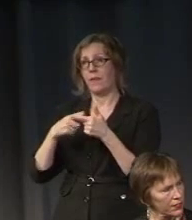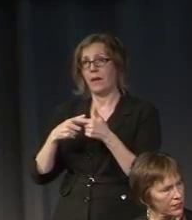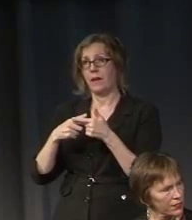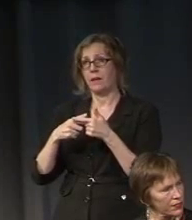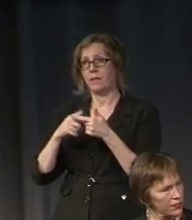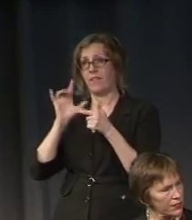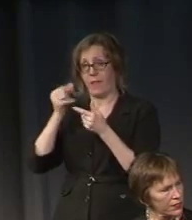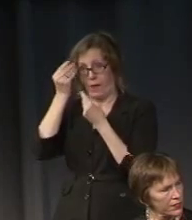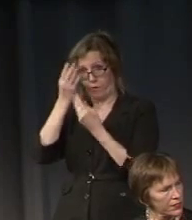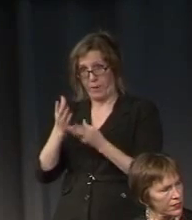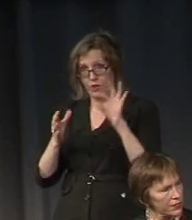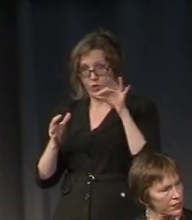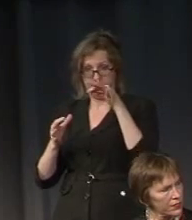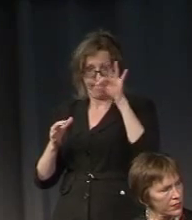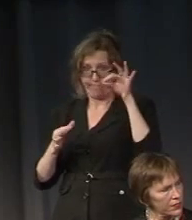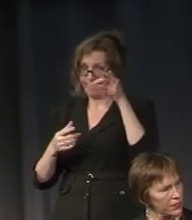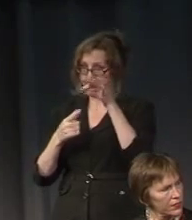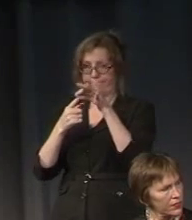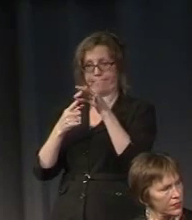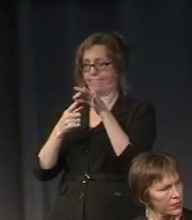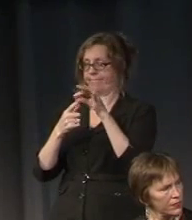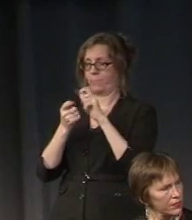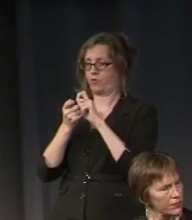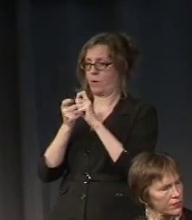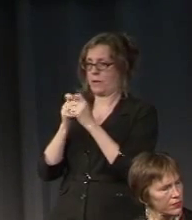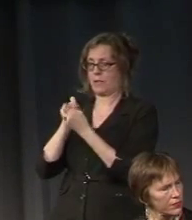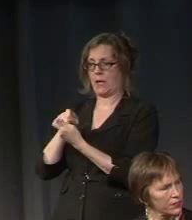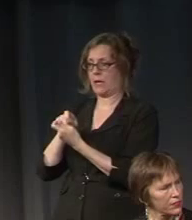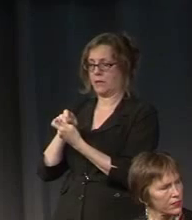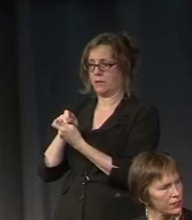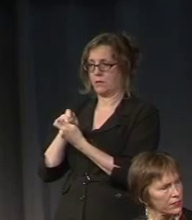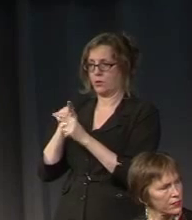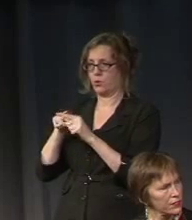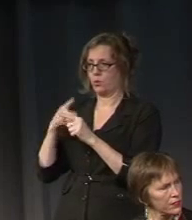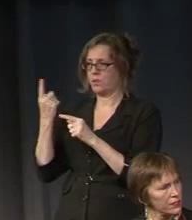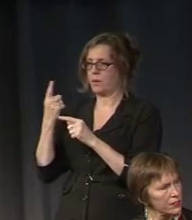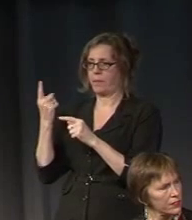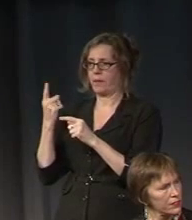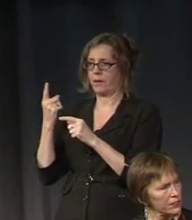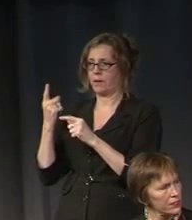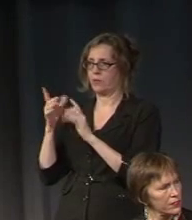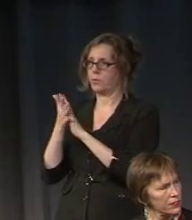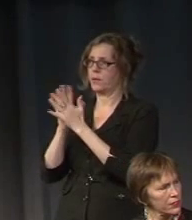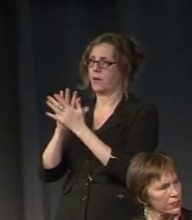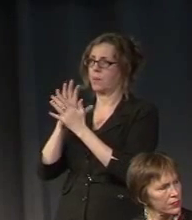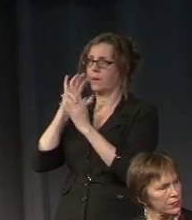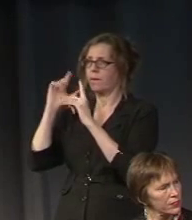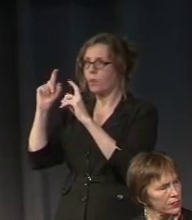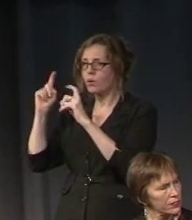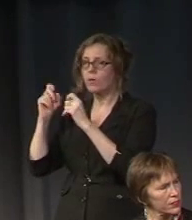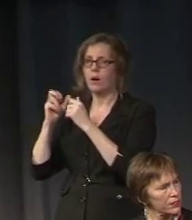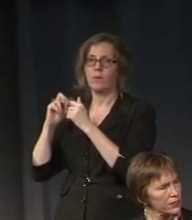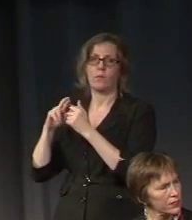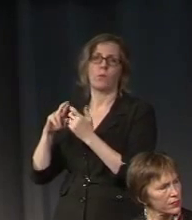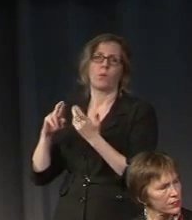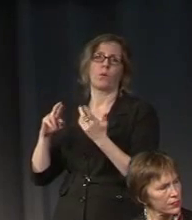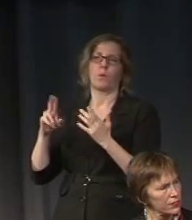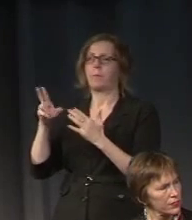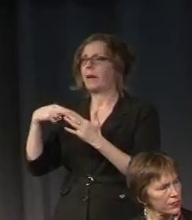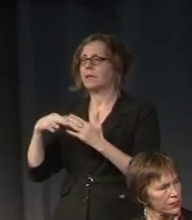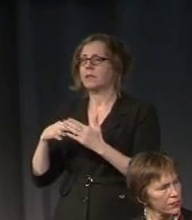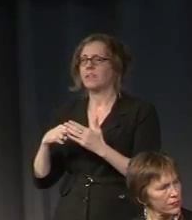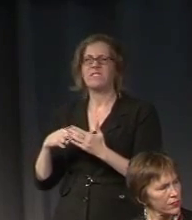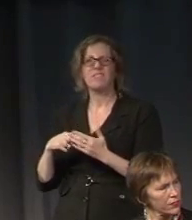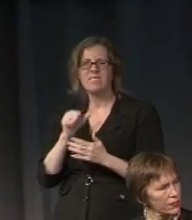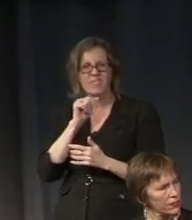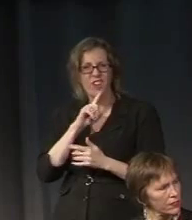that information into an object, a painting, a photograph is not terribly interesting. Something else has to kick in at